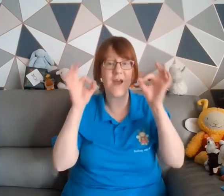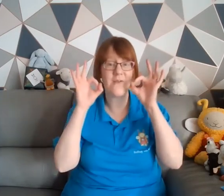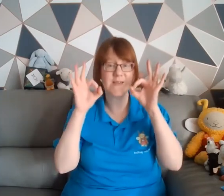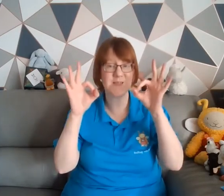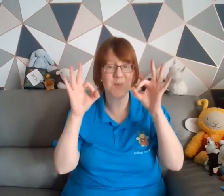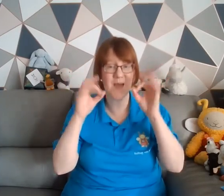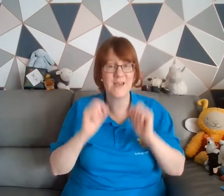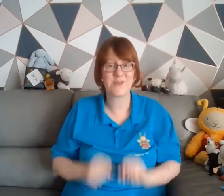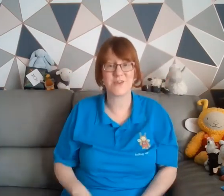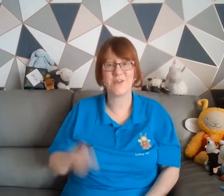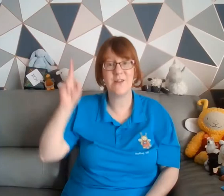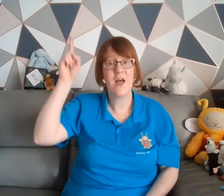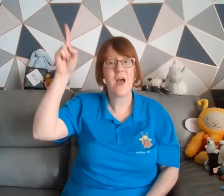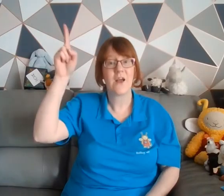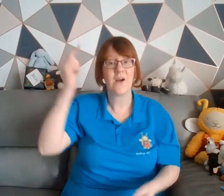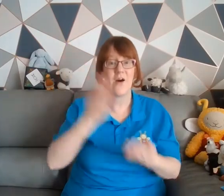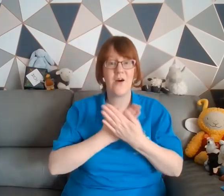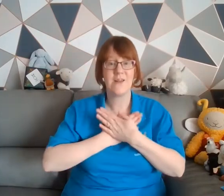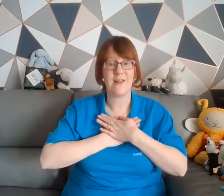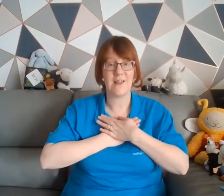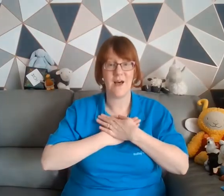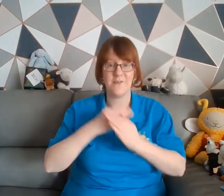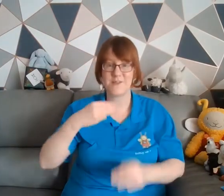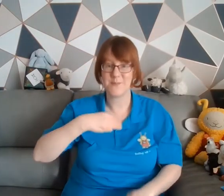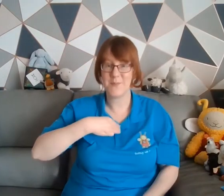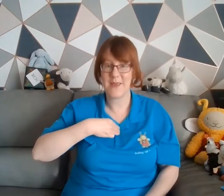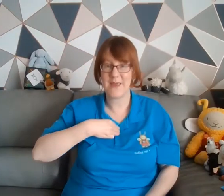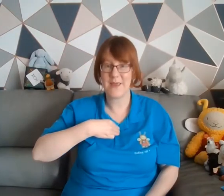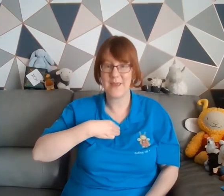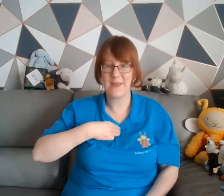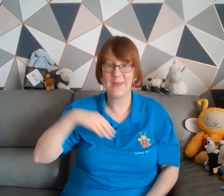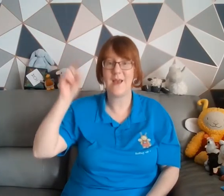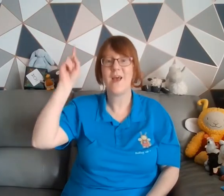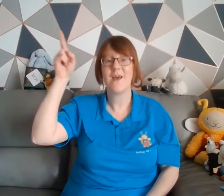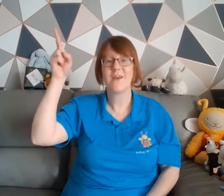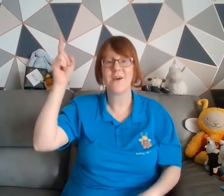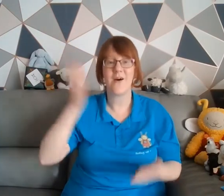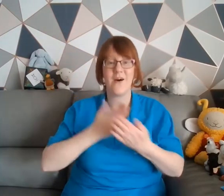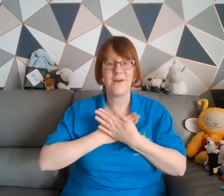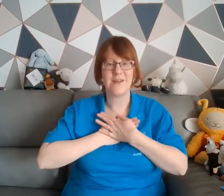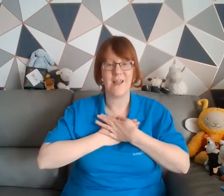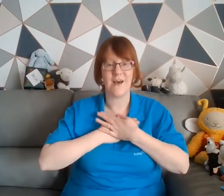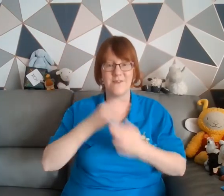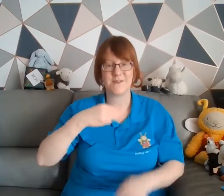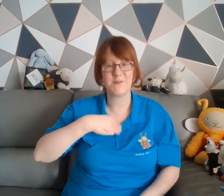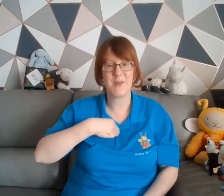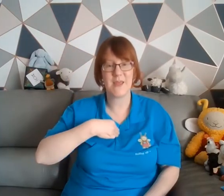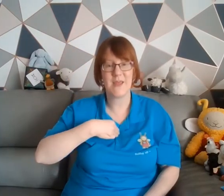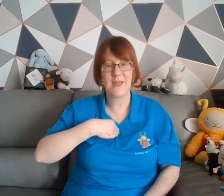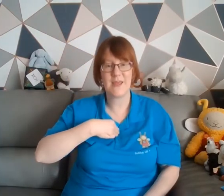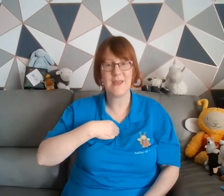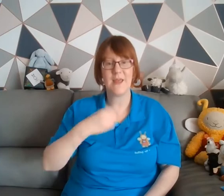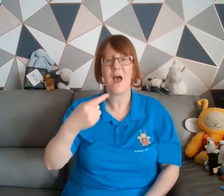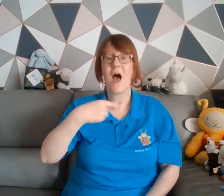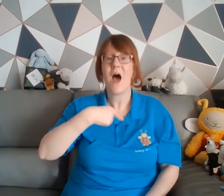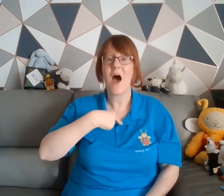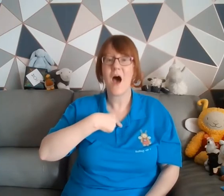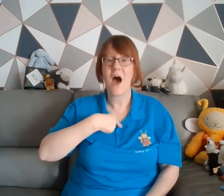very special. God loves me, God loves me.